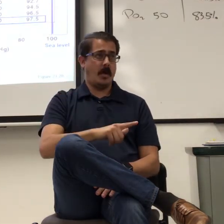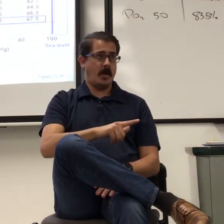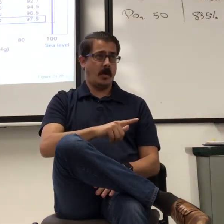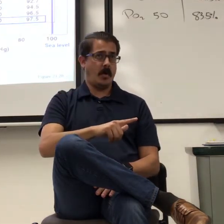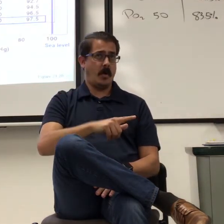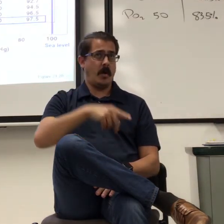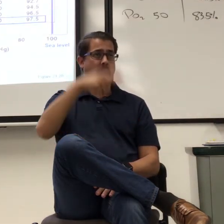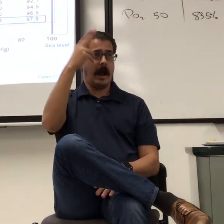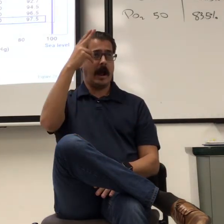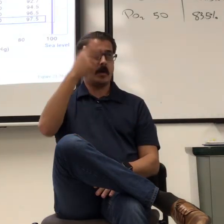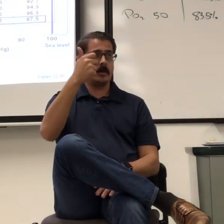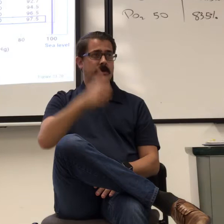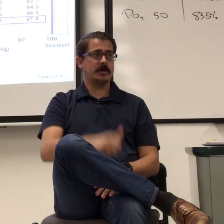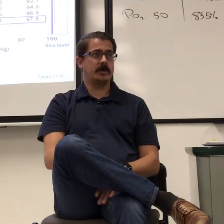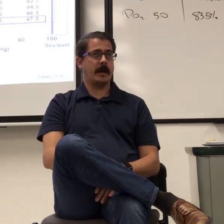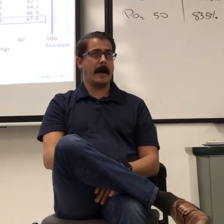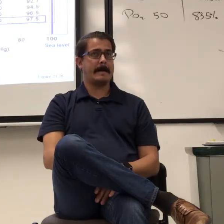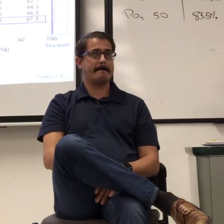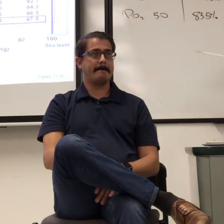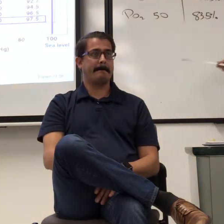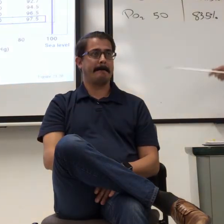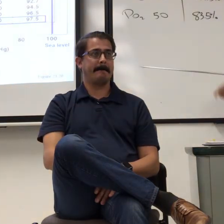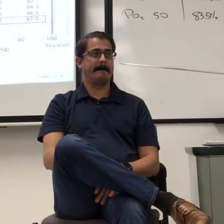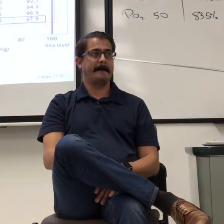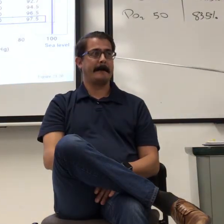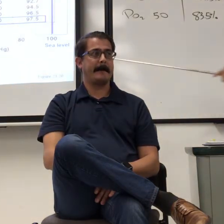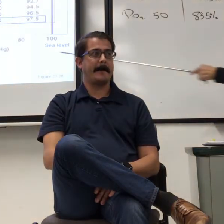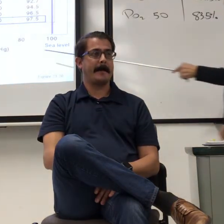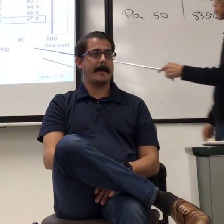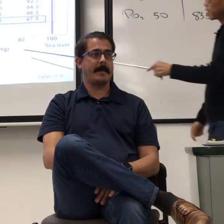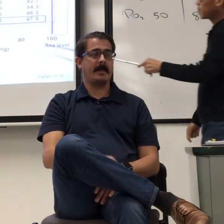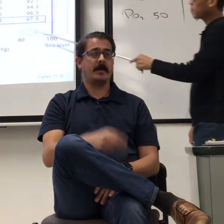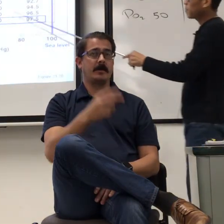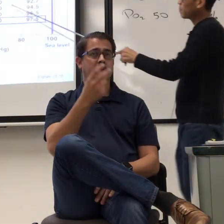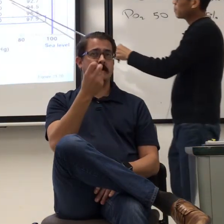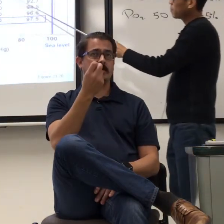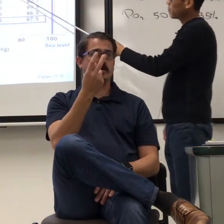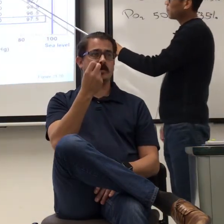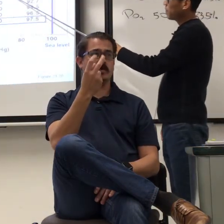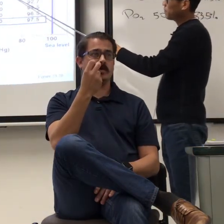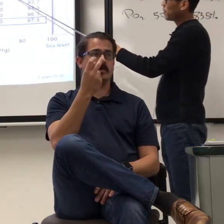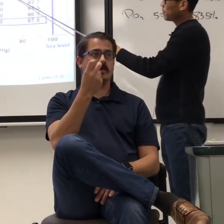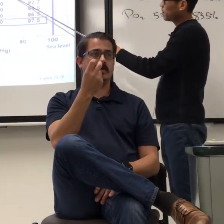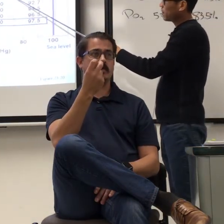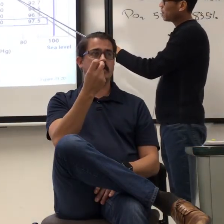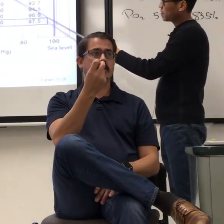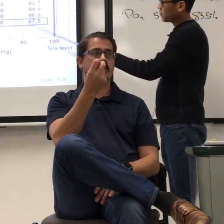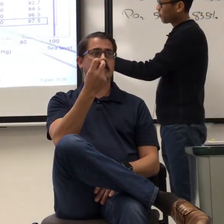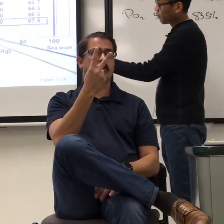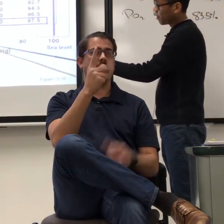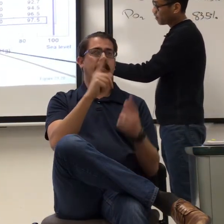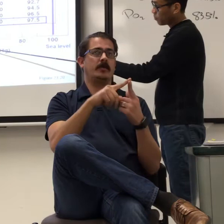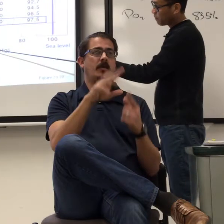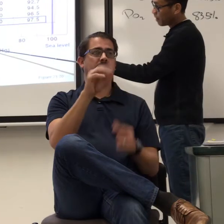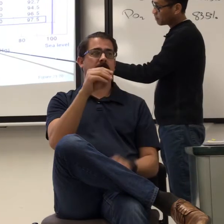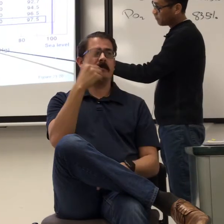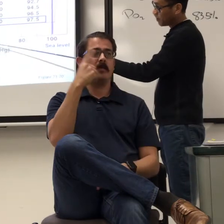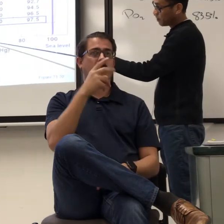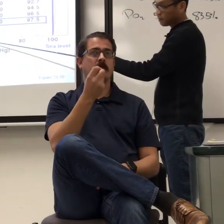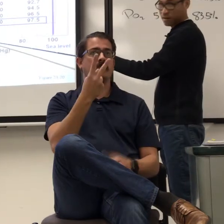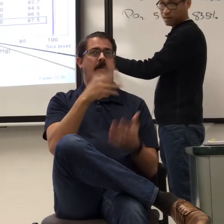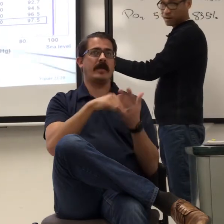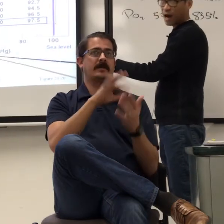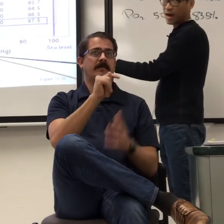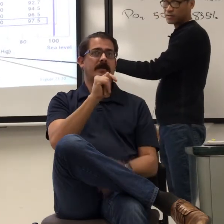or the below sea level? 50 is for the 12,000